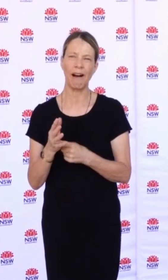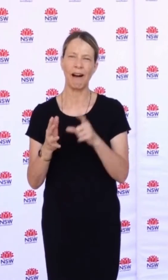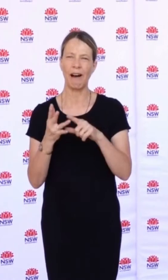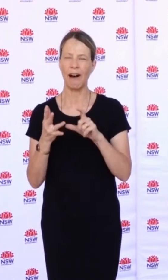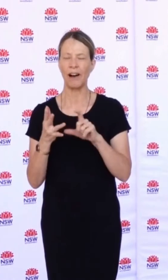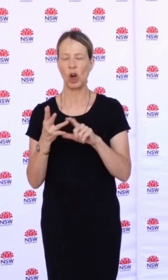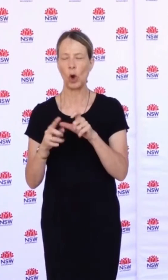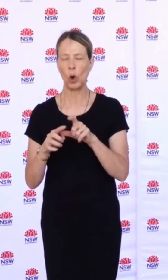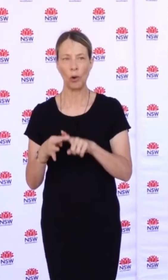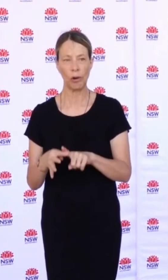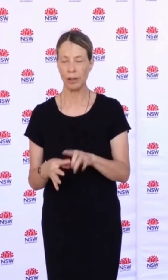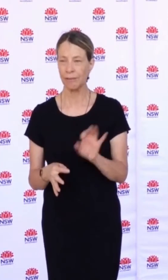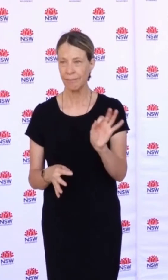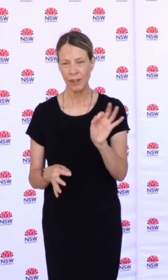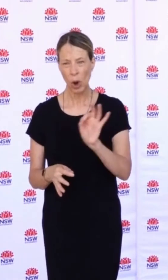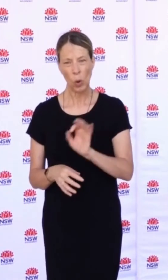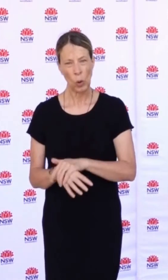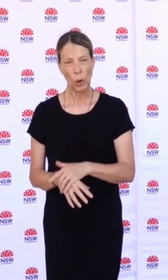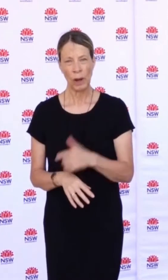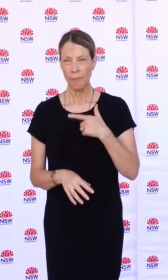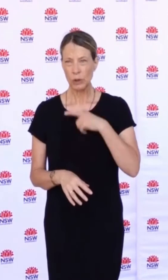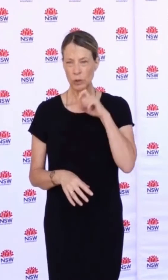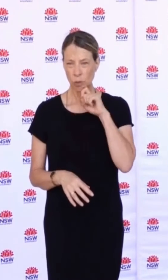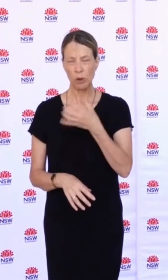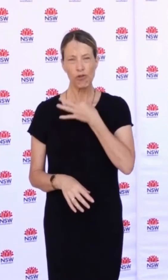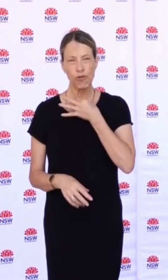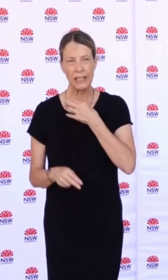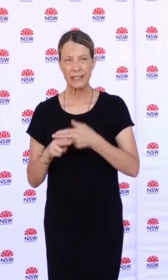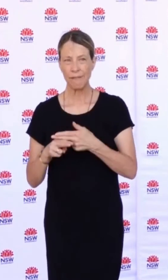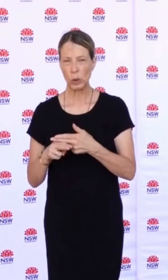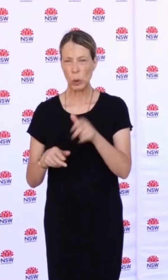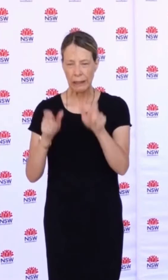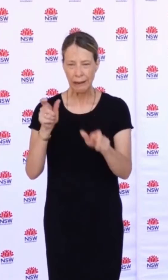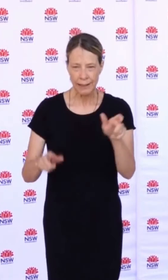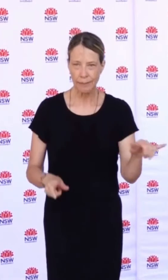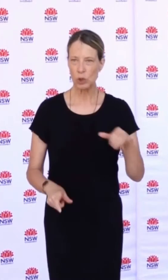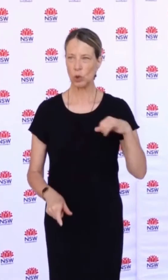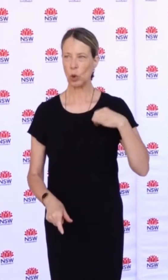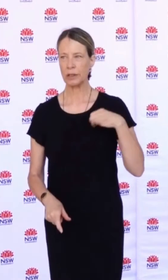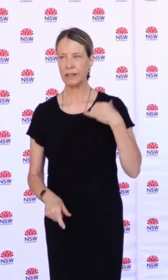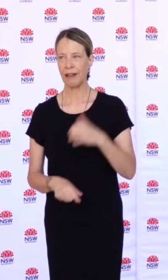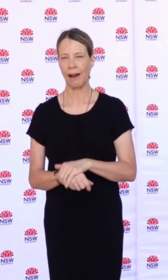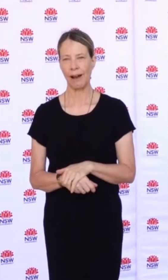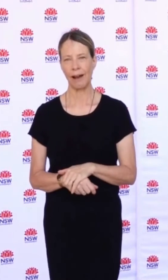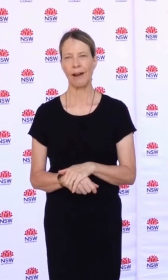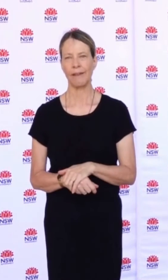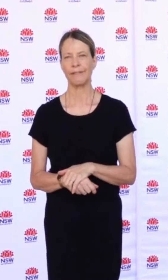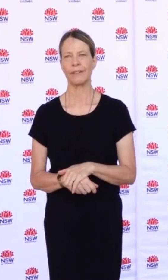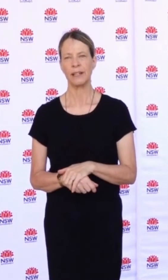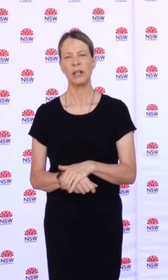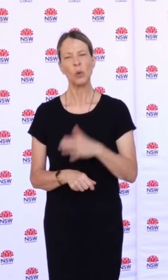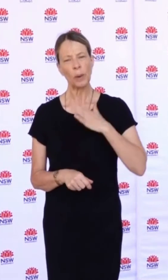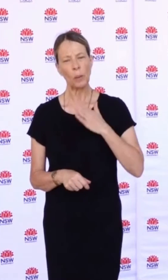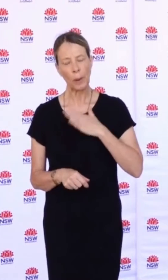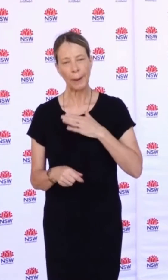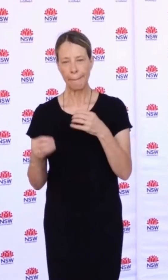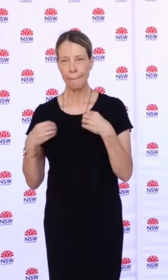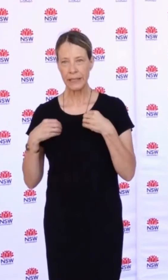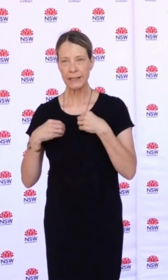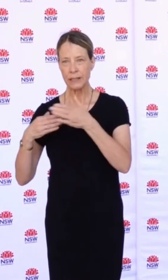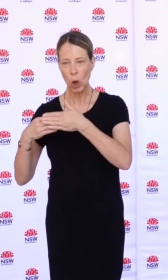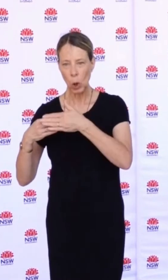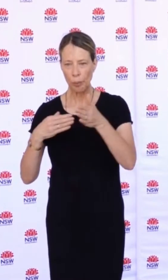at risk. And unfortunately, we don't want to shut businesses down. In fact, we want to do the opposite. We want to encourage businesses to